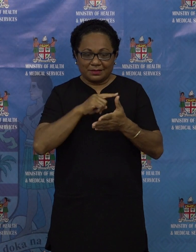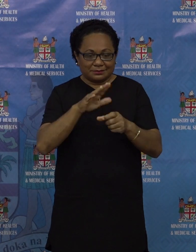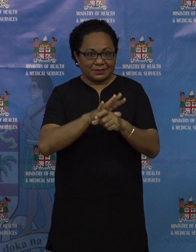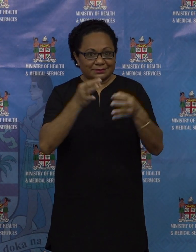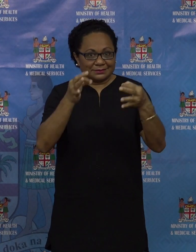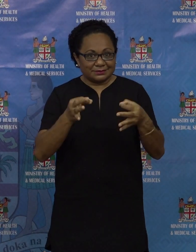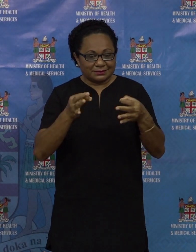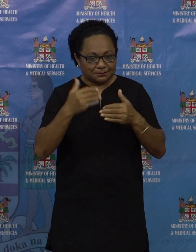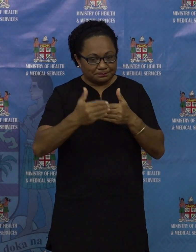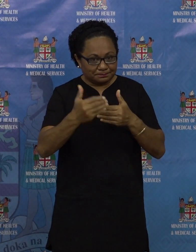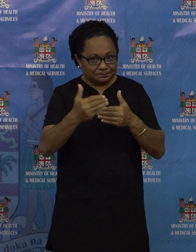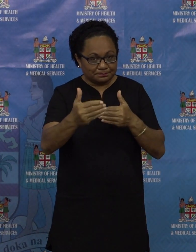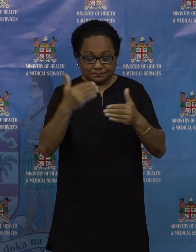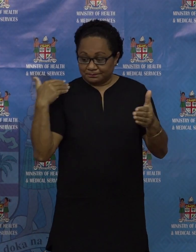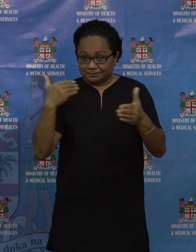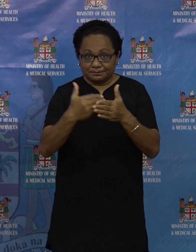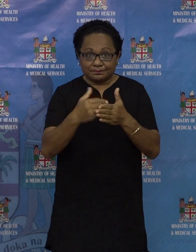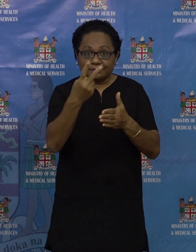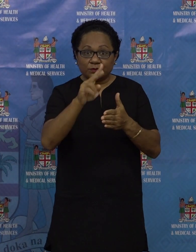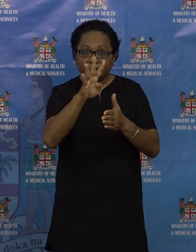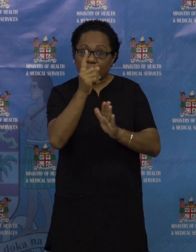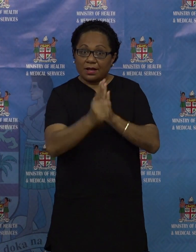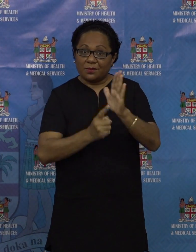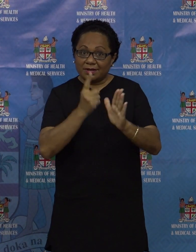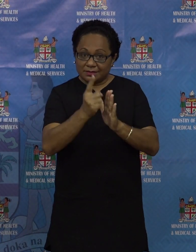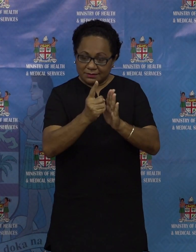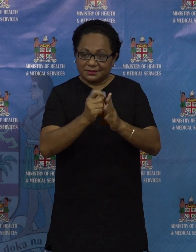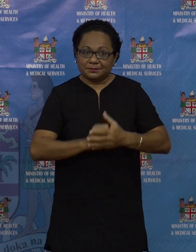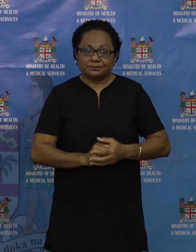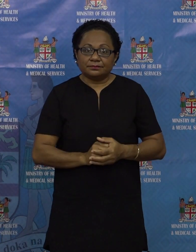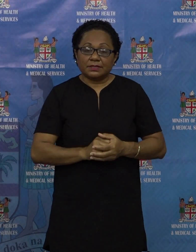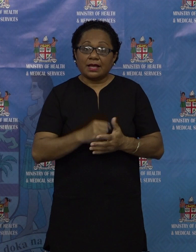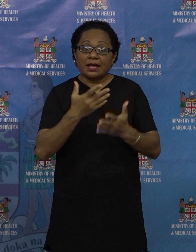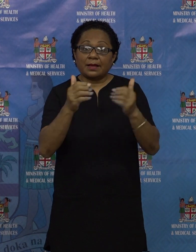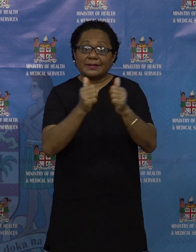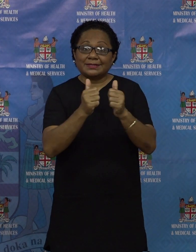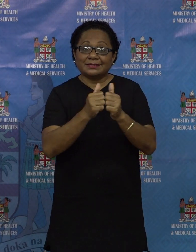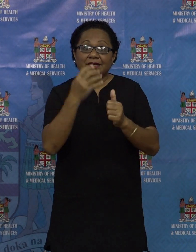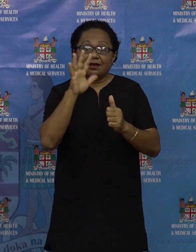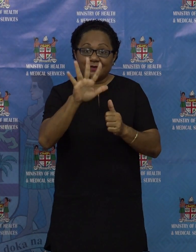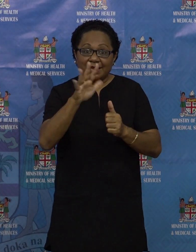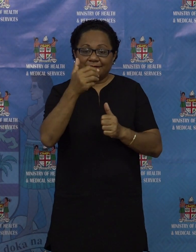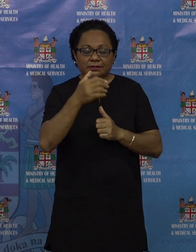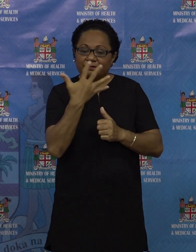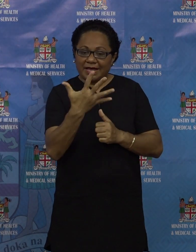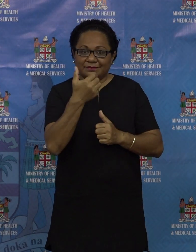Now, over the past 24-hour period, we have 568 new cases of